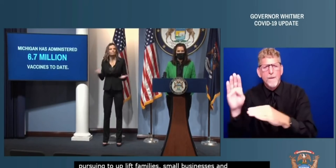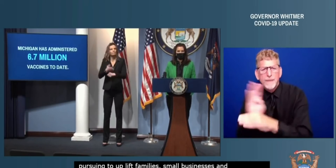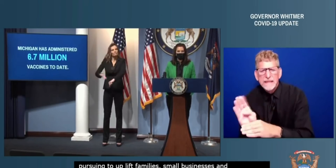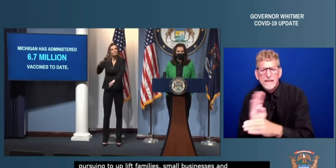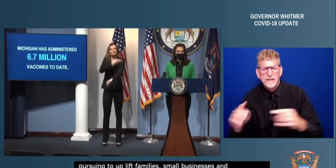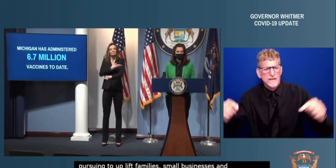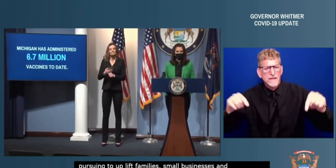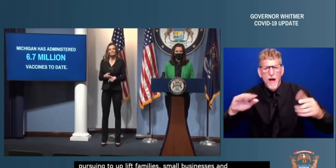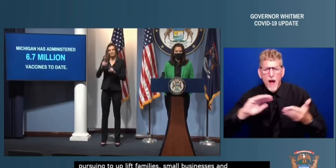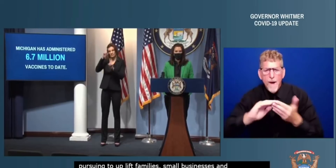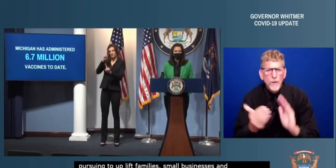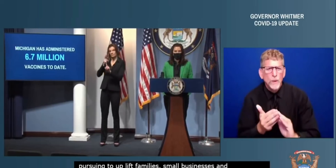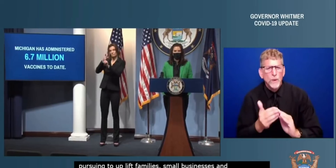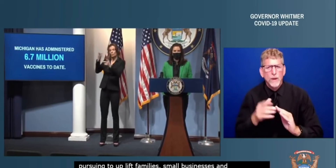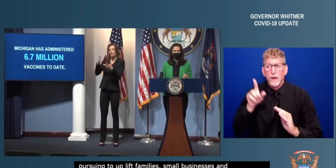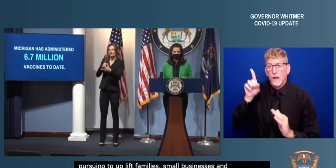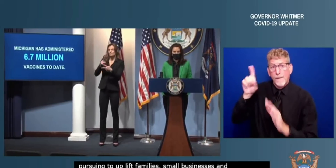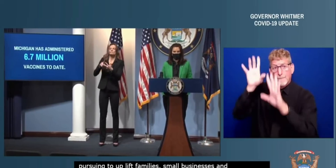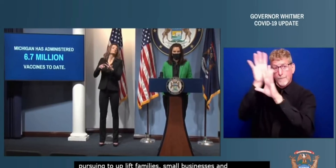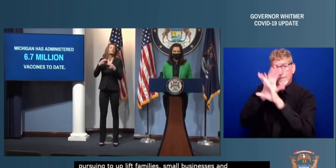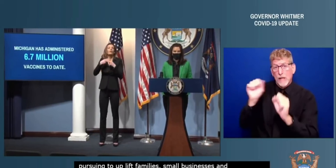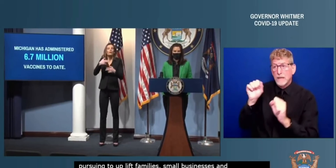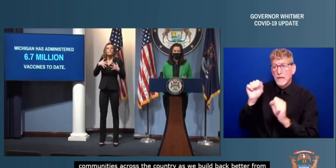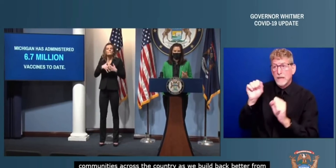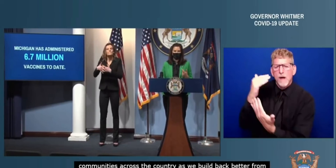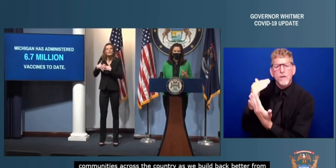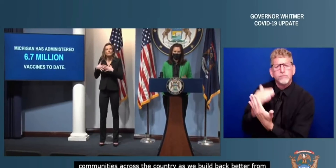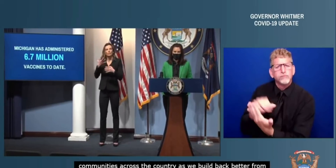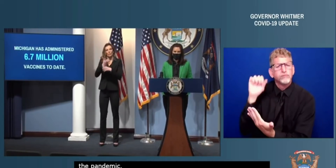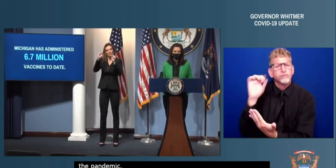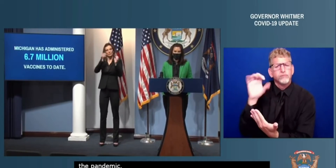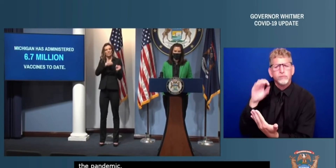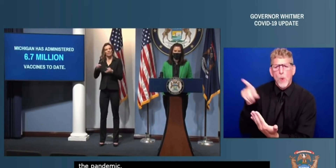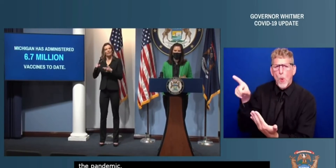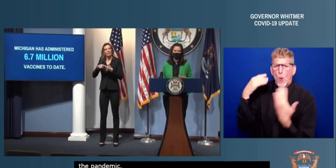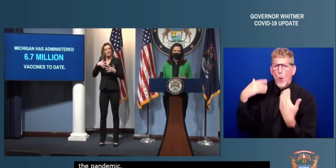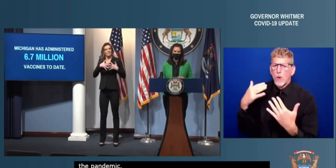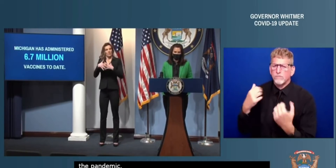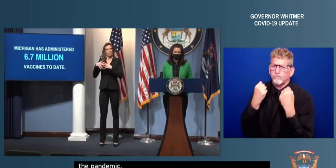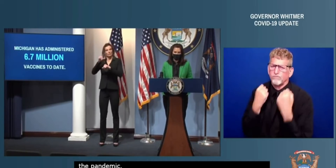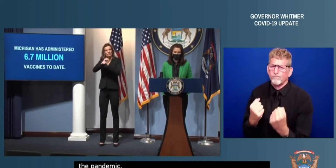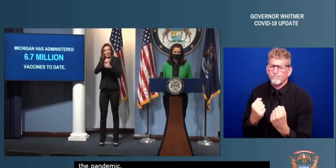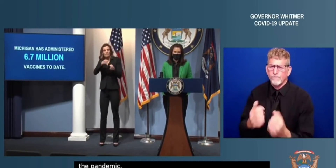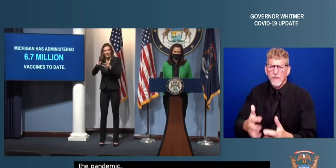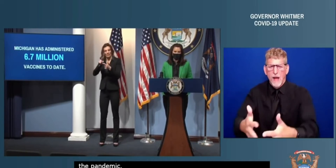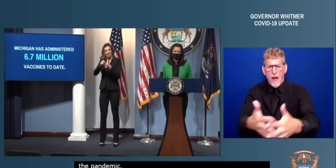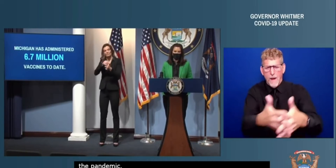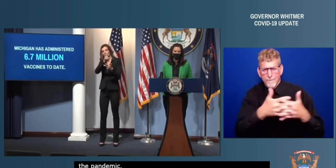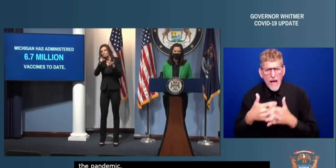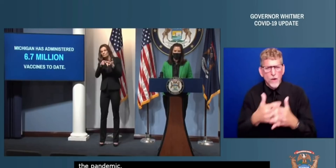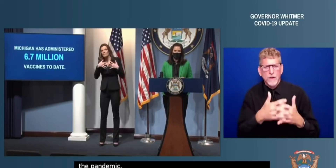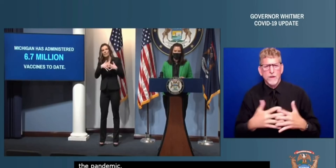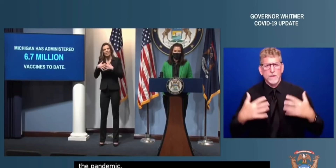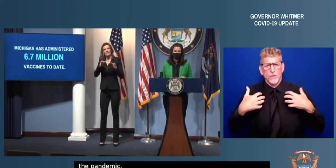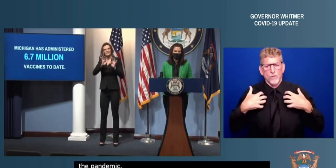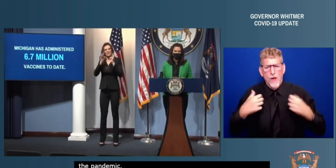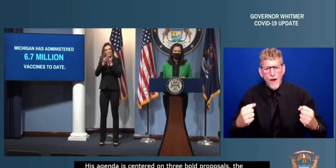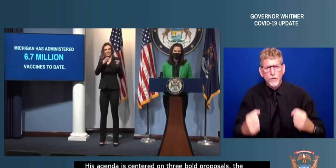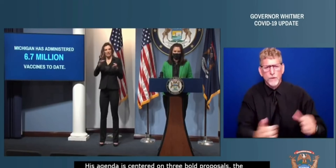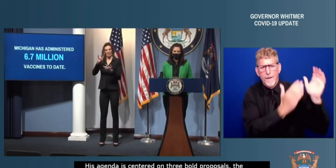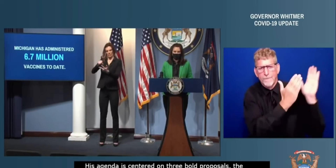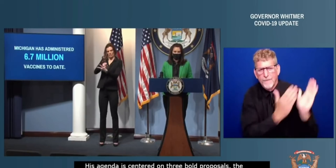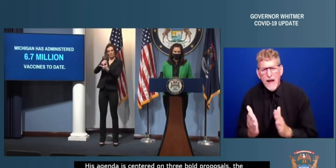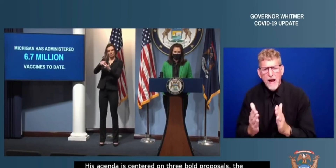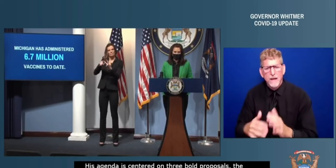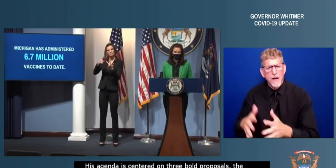on 3 bold proposals: the American Rescue Plan, the American Jobs Plan, and the American Families Plan. Each of these